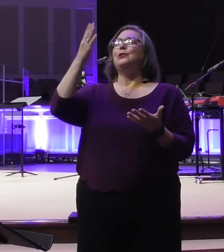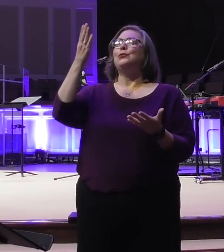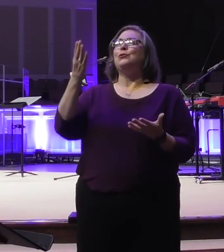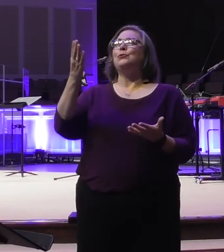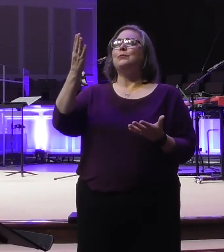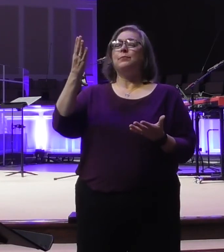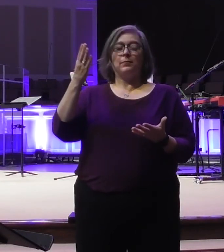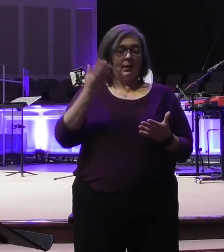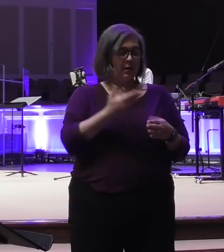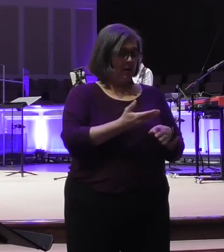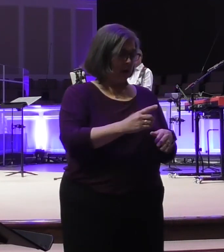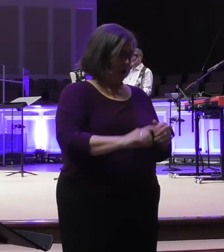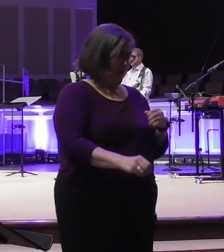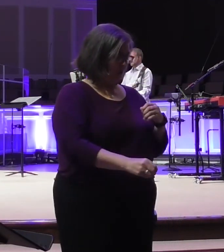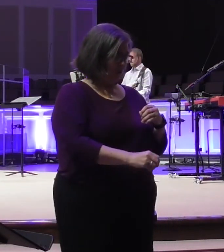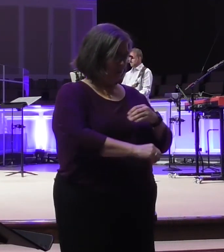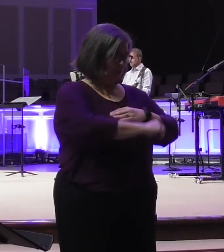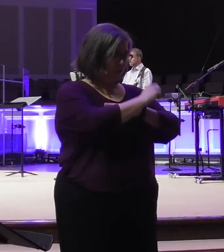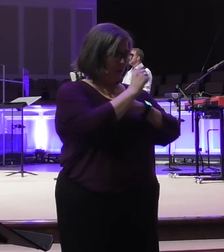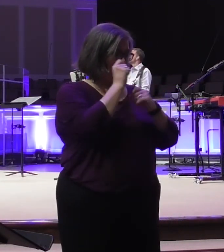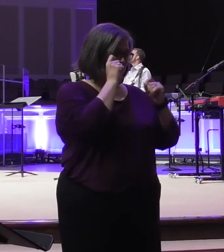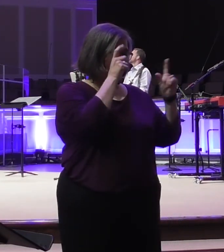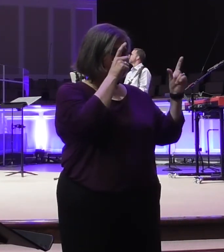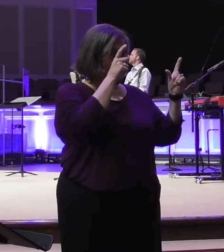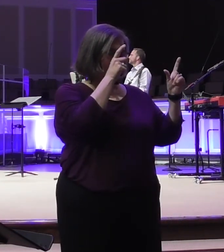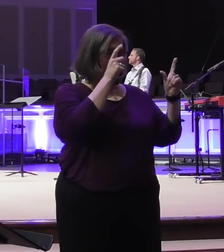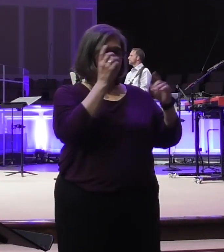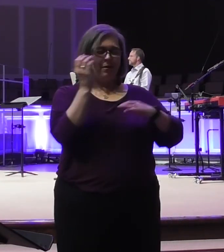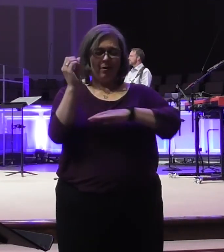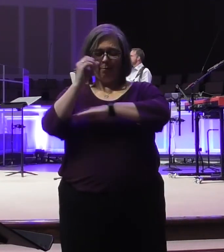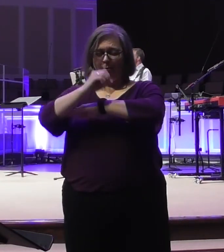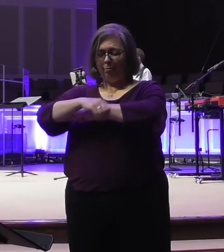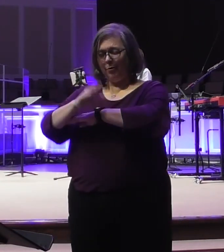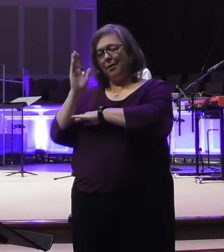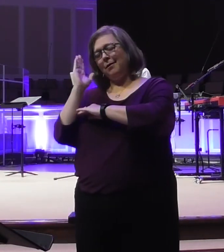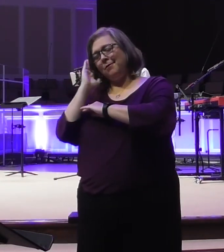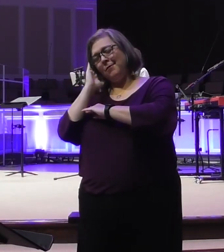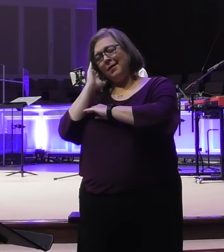From the moment you wake up to the moment you lay your head on the pillow again,